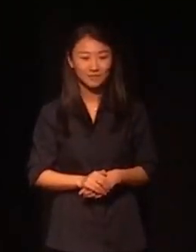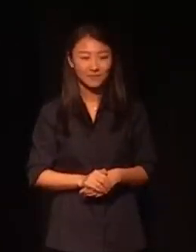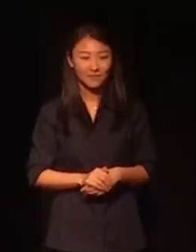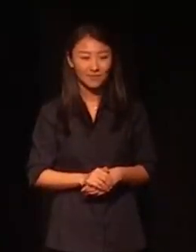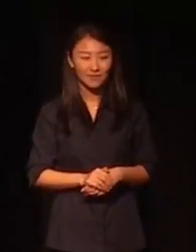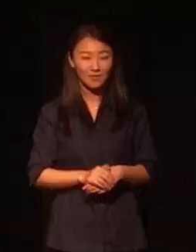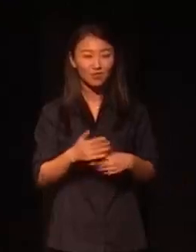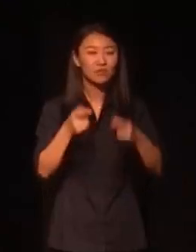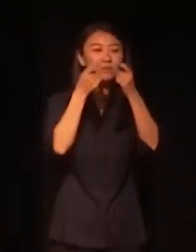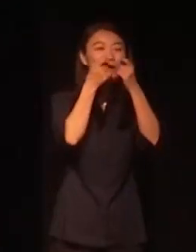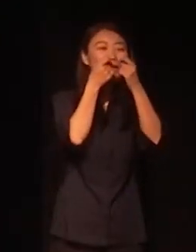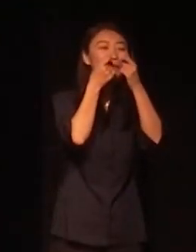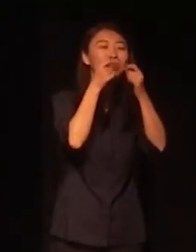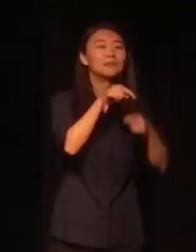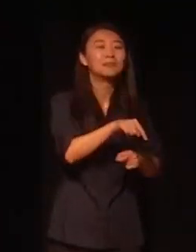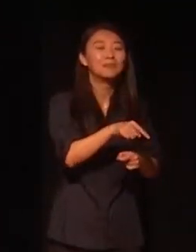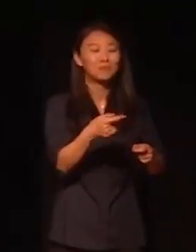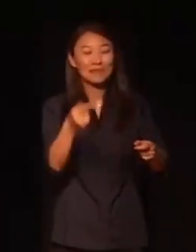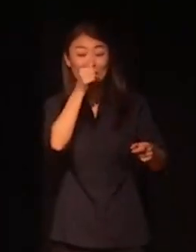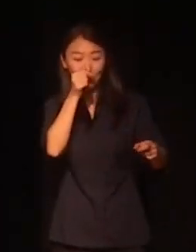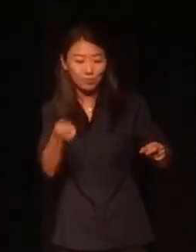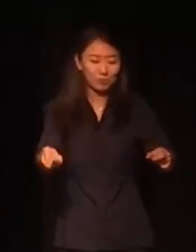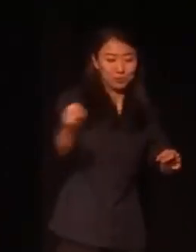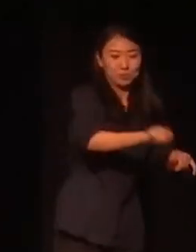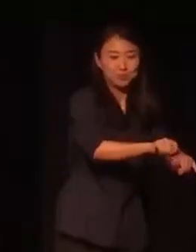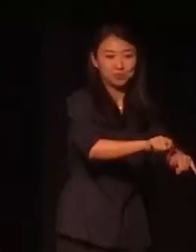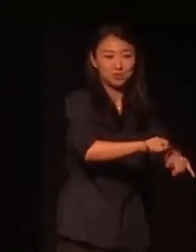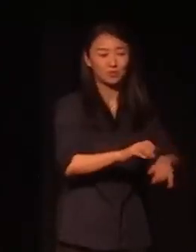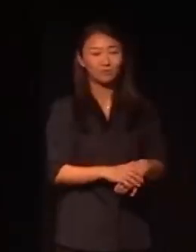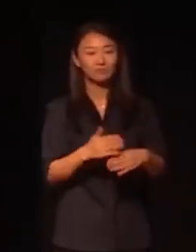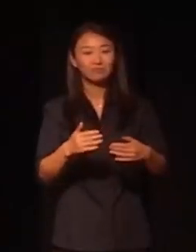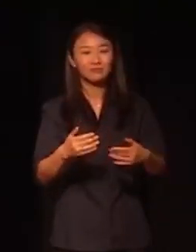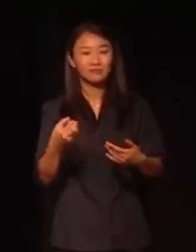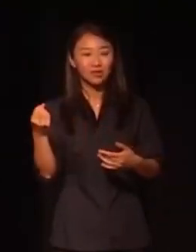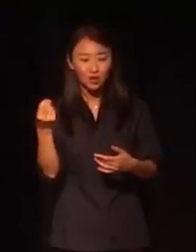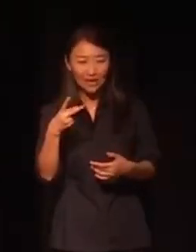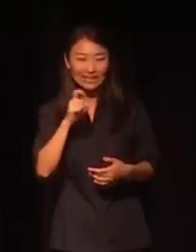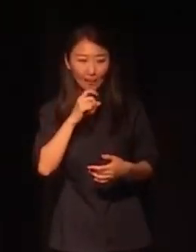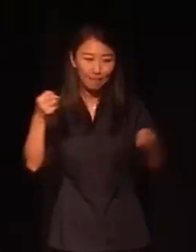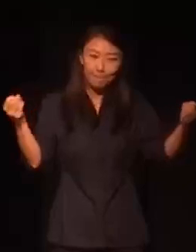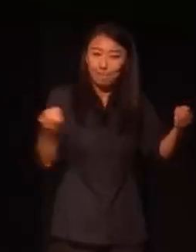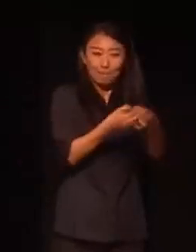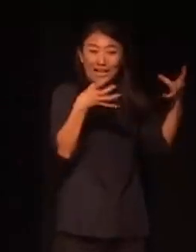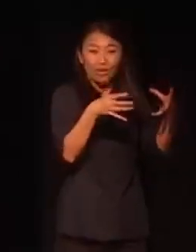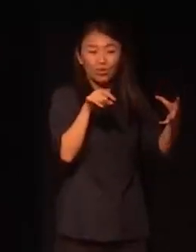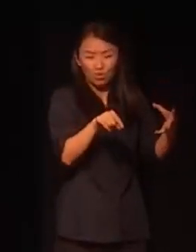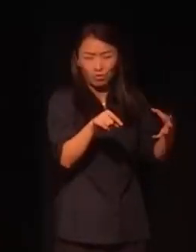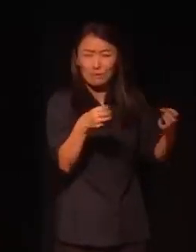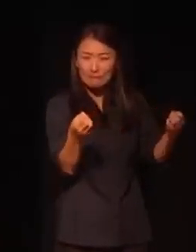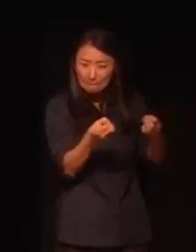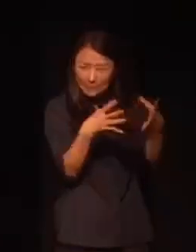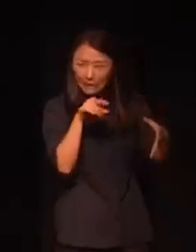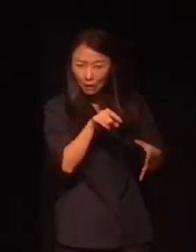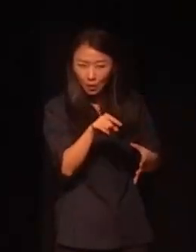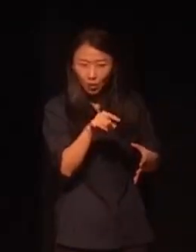dripped pigeons, and then more to come is bao, flying. Flying is a